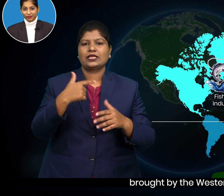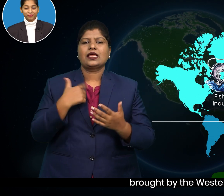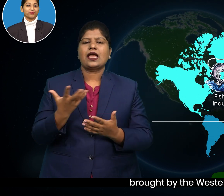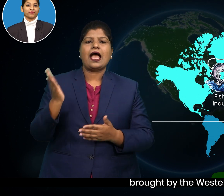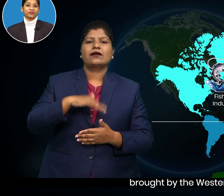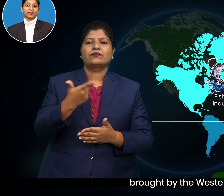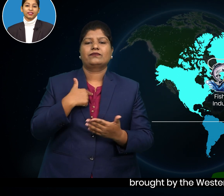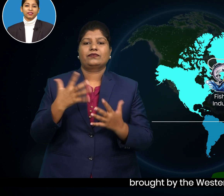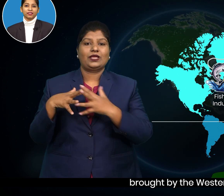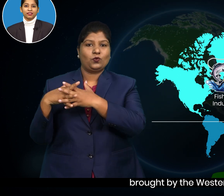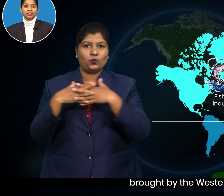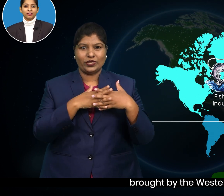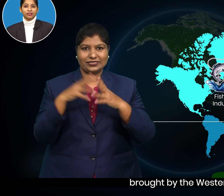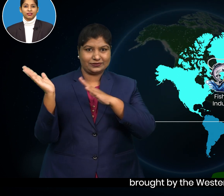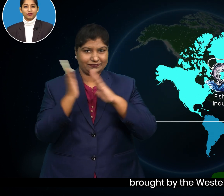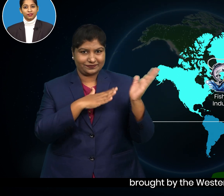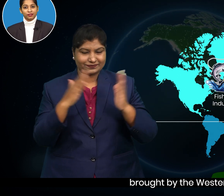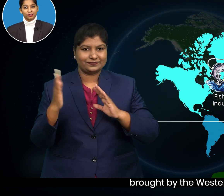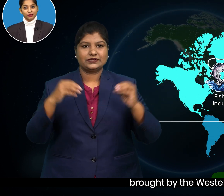westerlies,